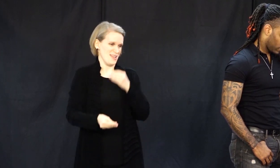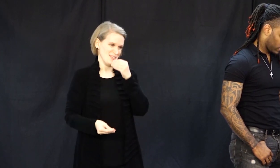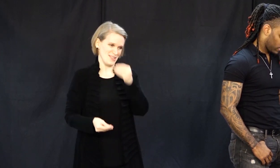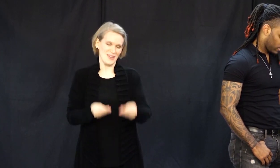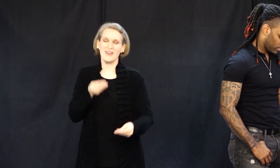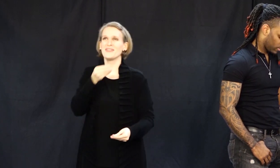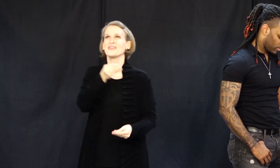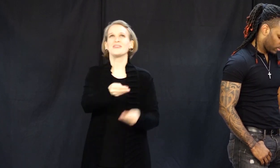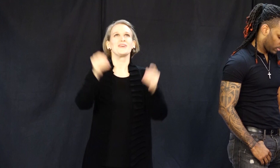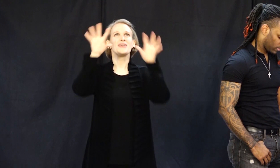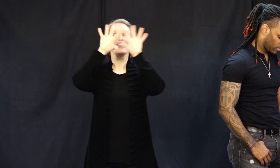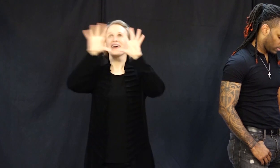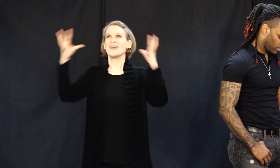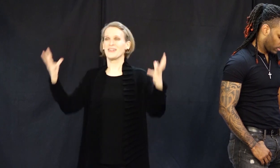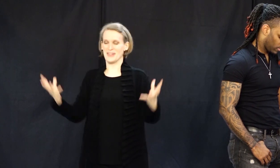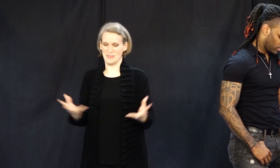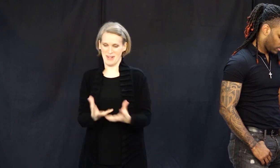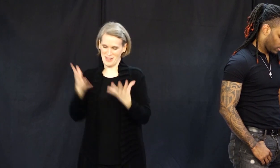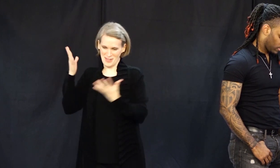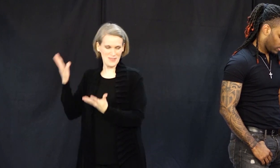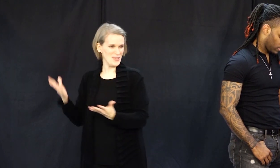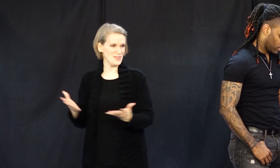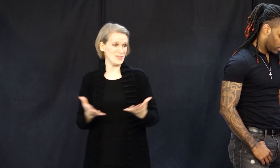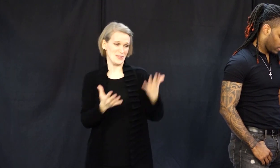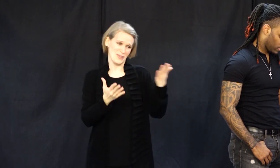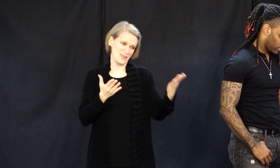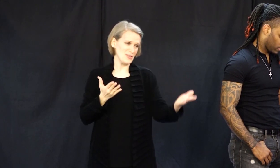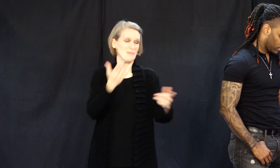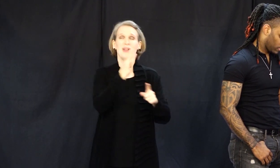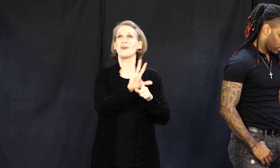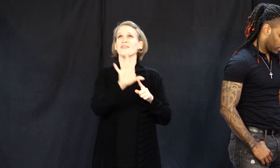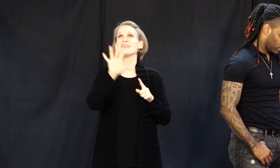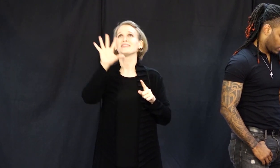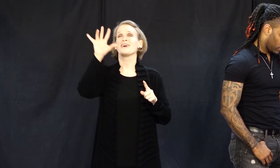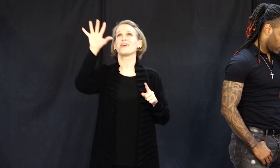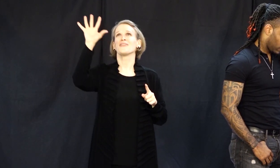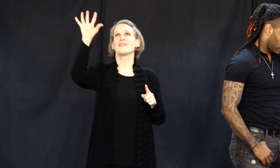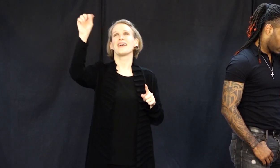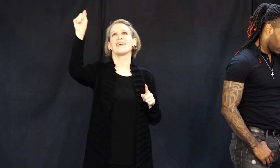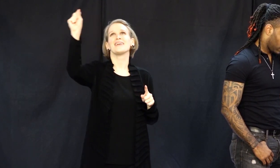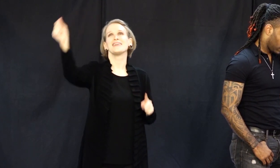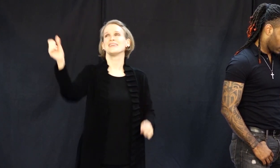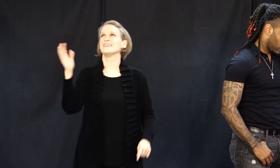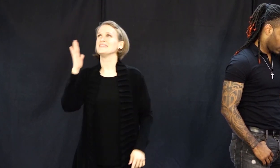it on to you. We'll give the world to you, and you'll blow us all away.